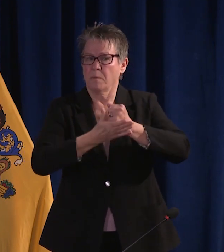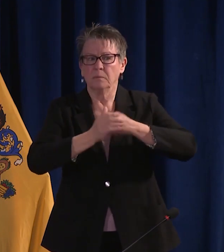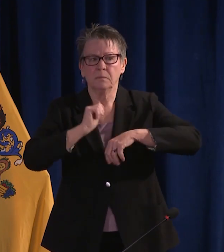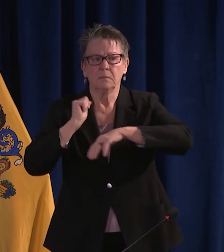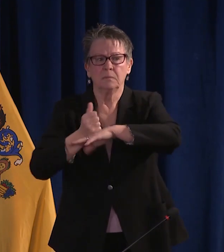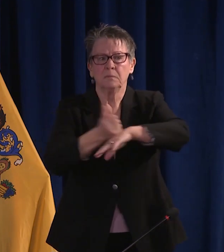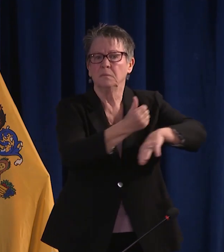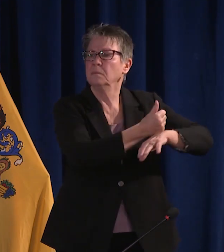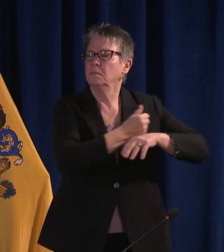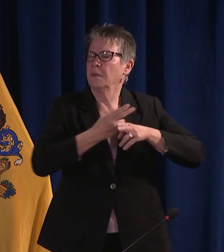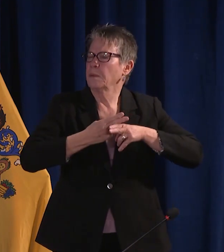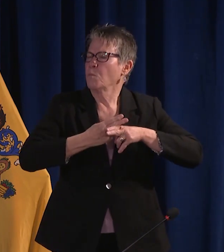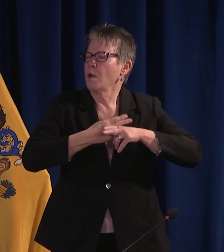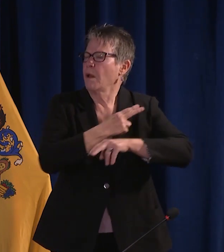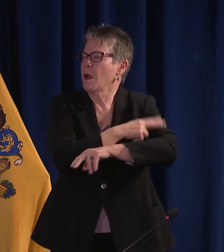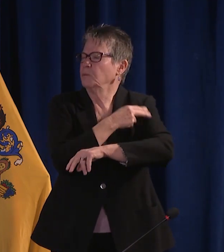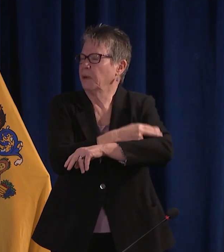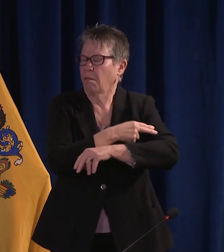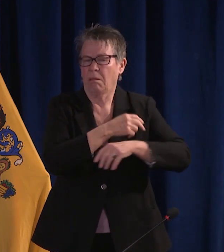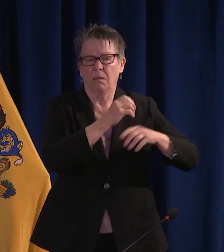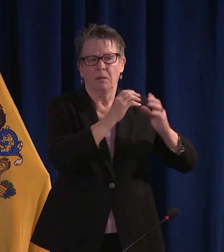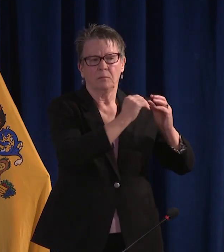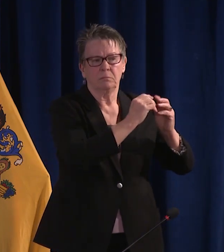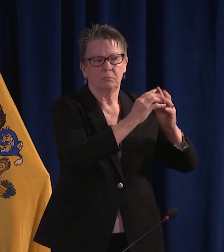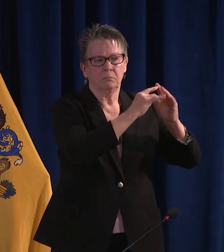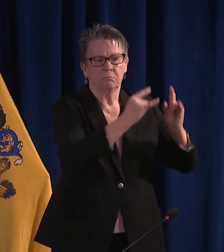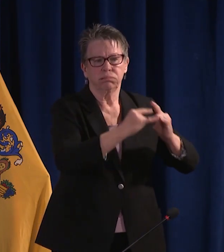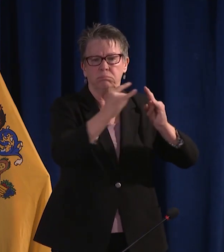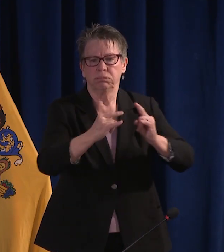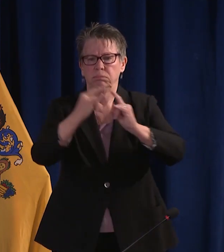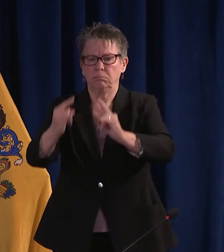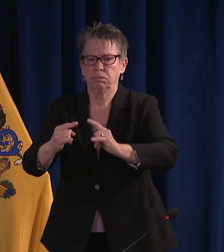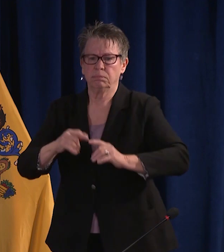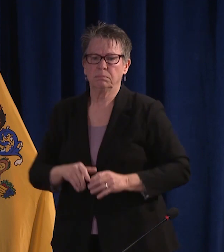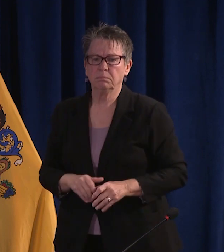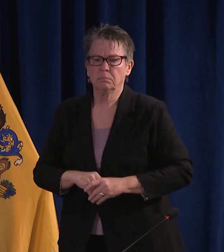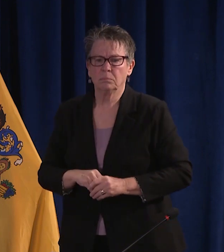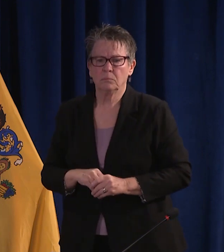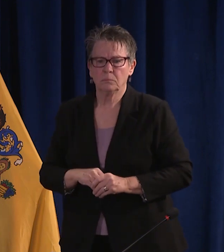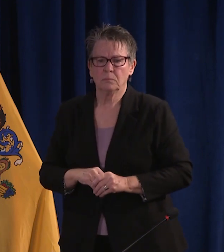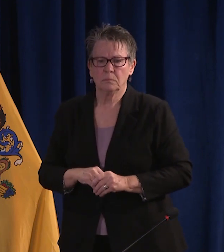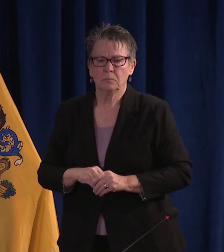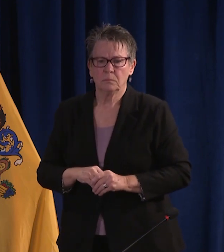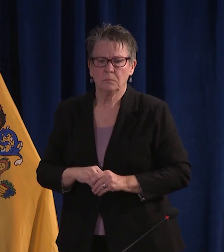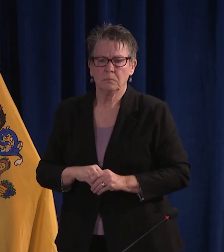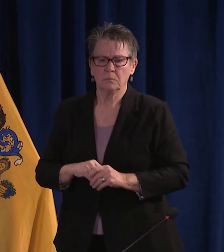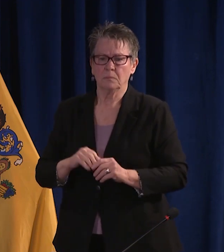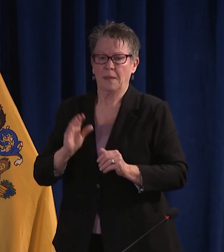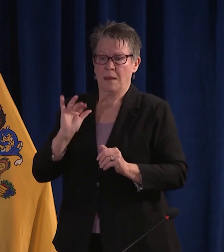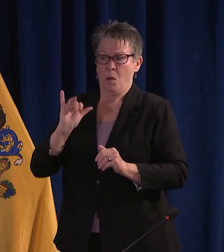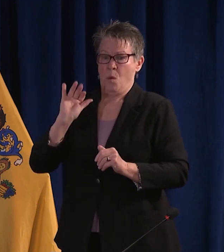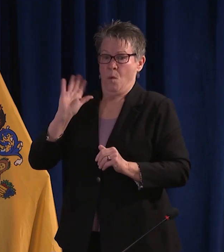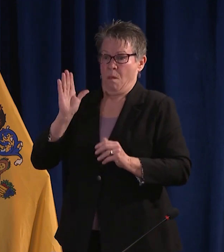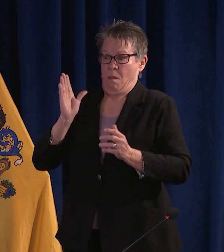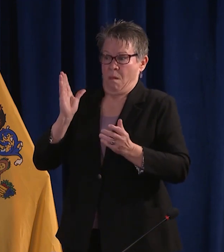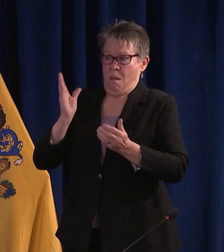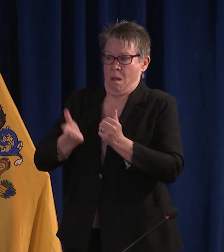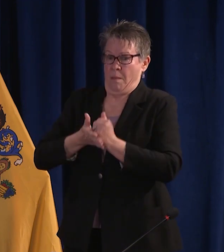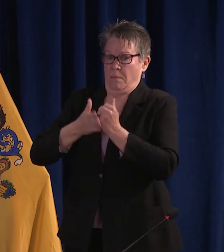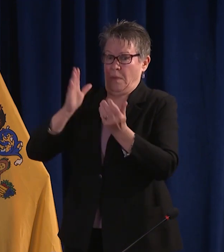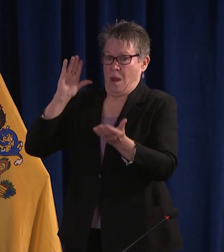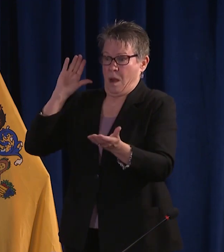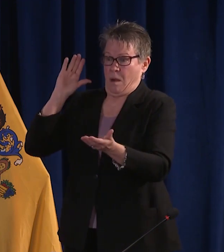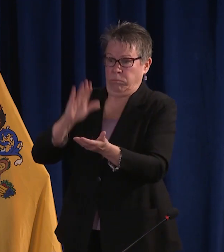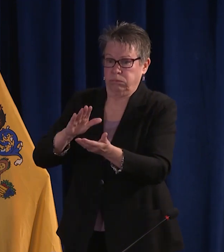the strain on our hospitals, and so we can both properly cope with this public health emergency and ensure the continuity of